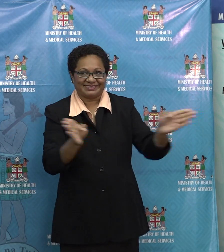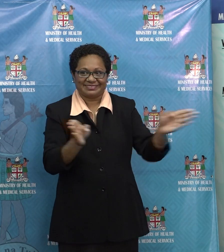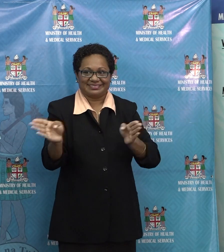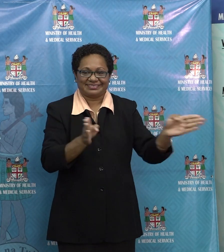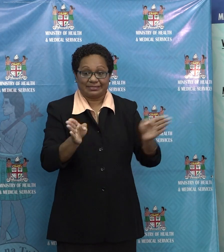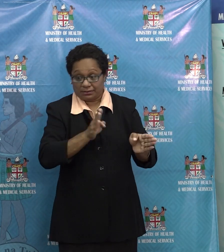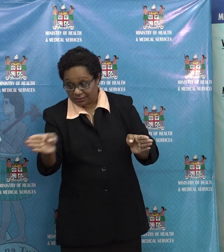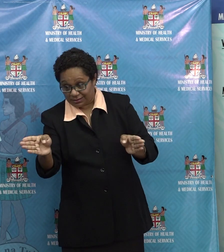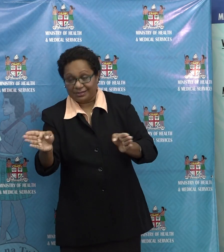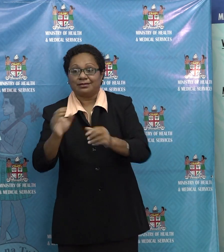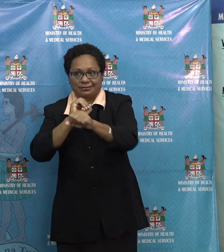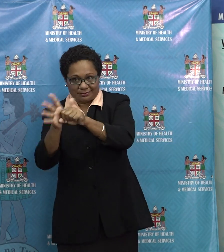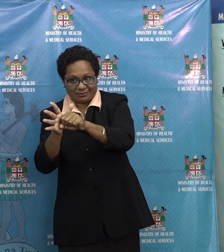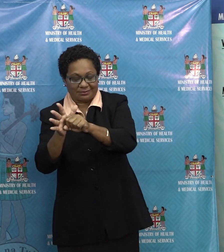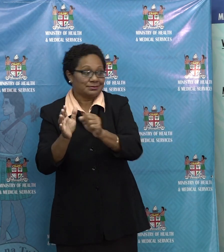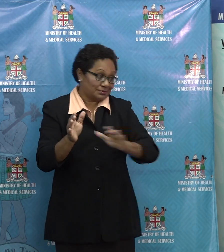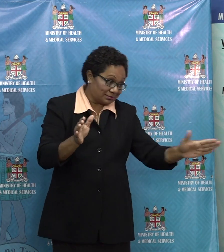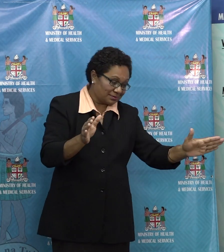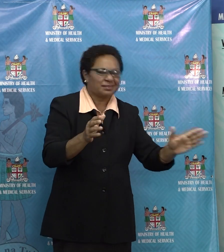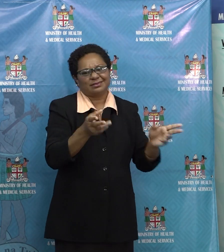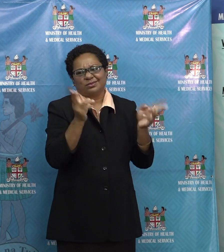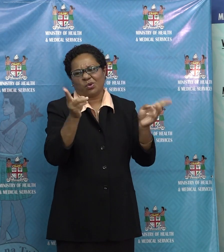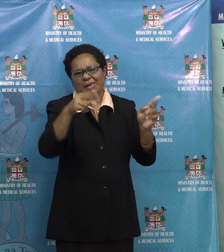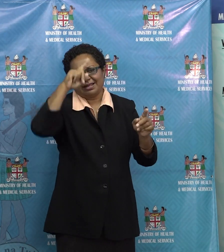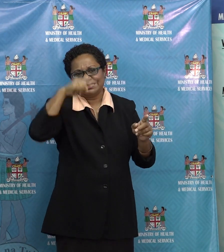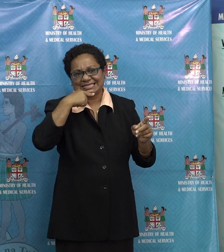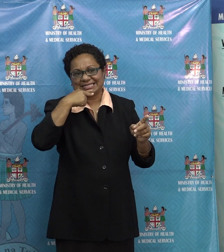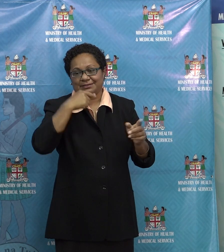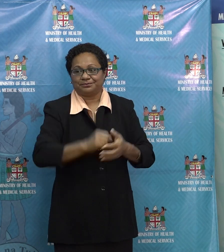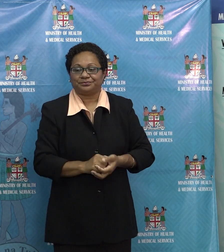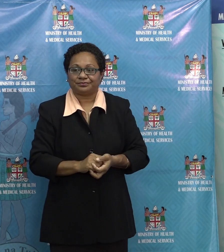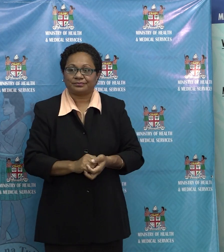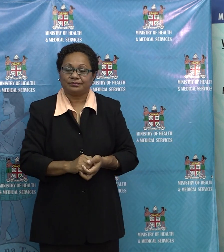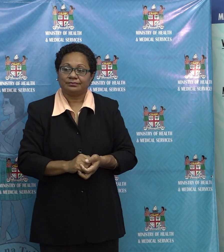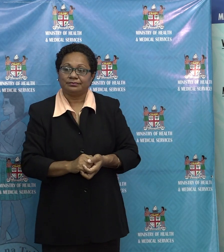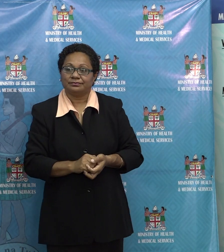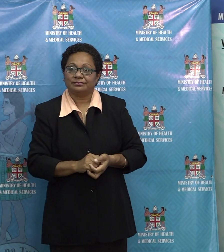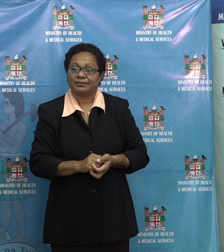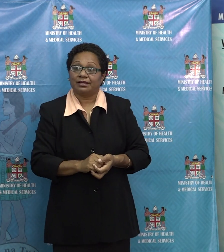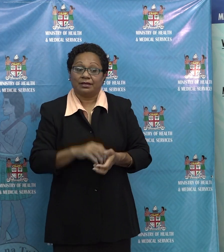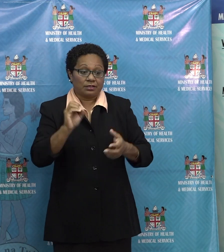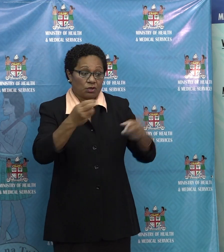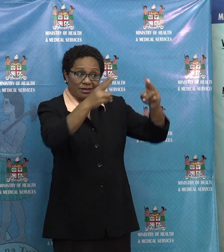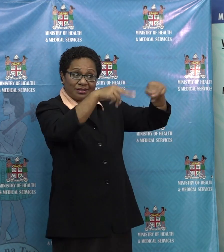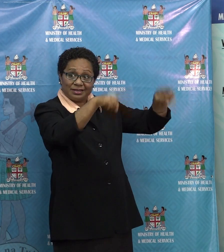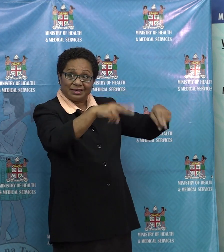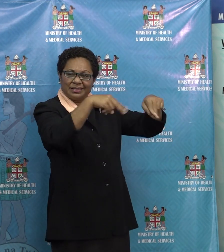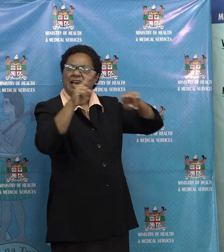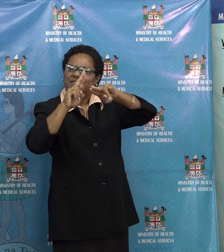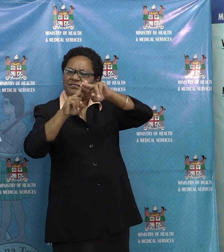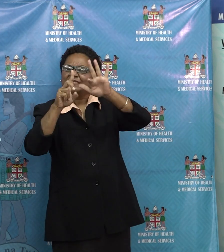services that are provided. The FEMAT hospital